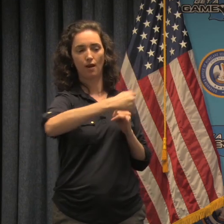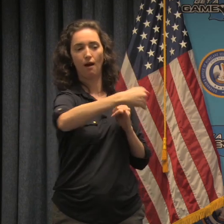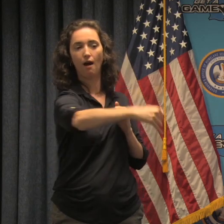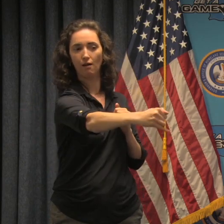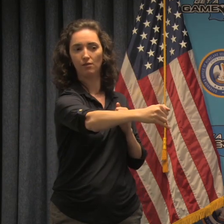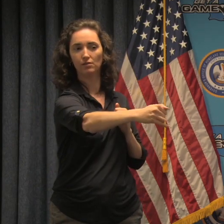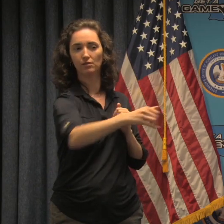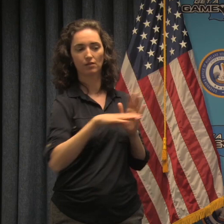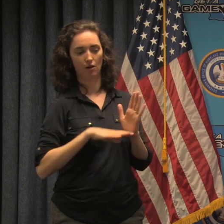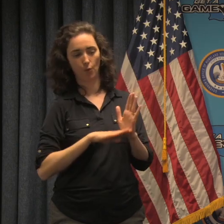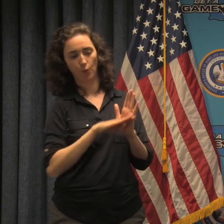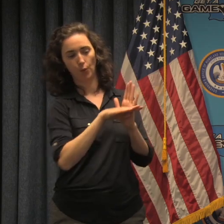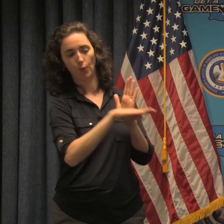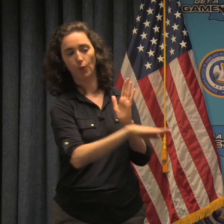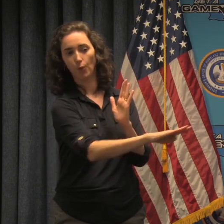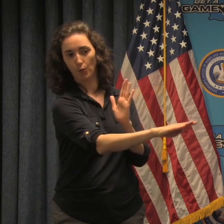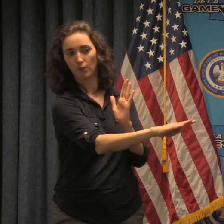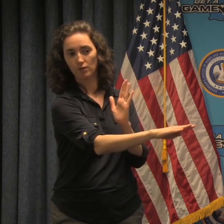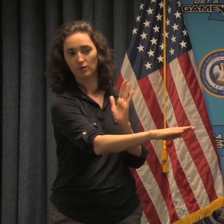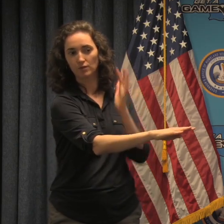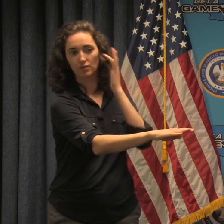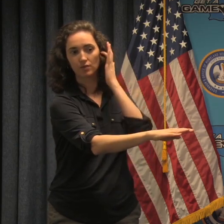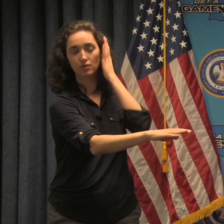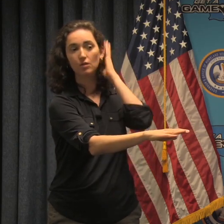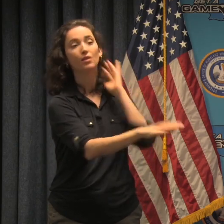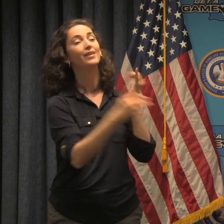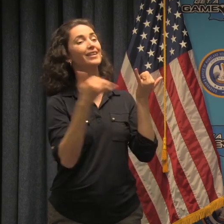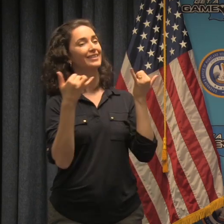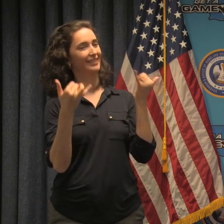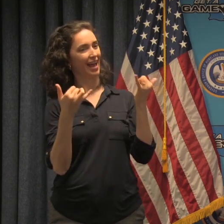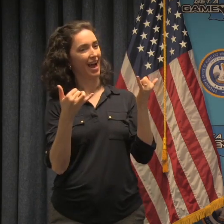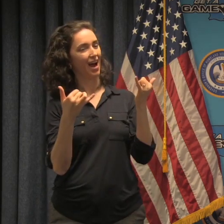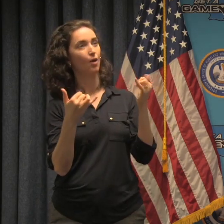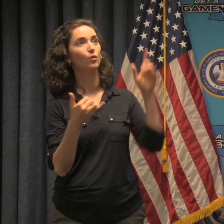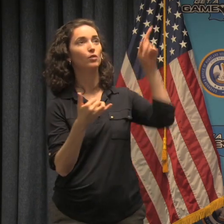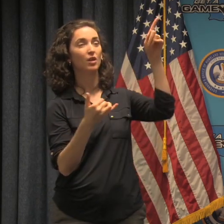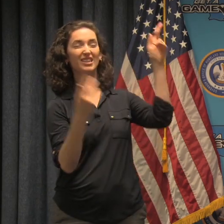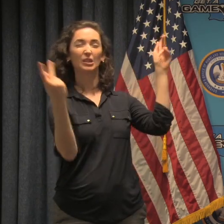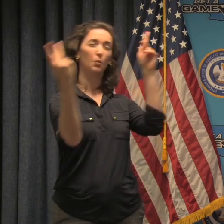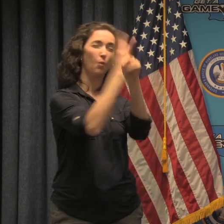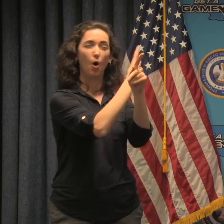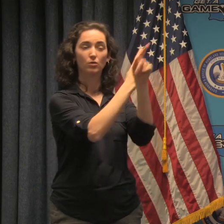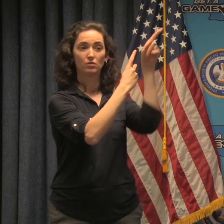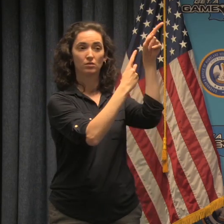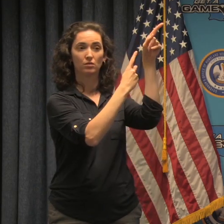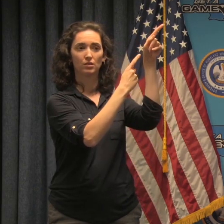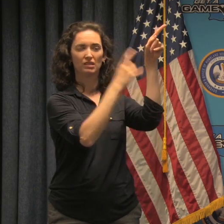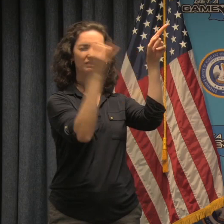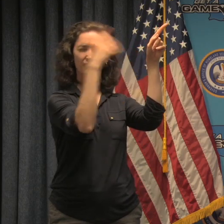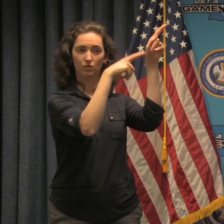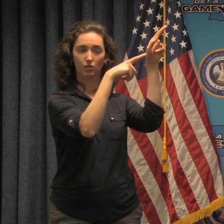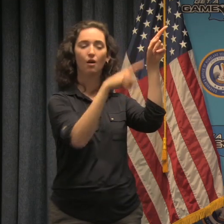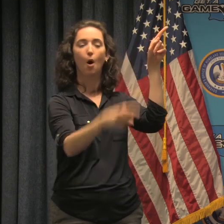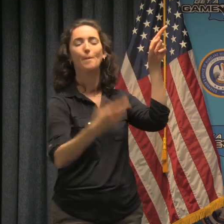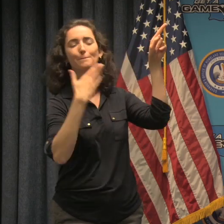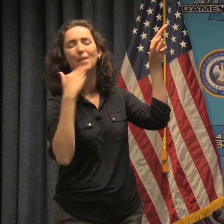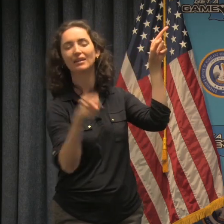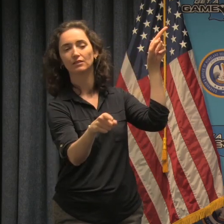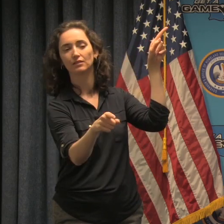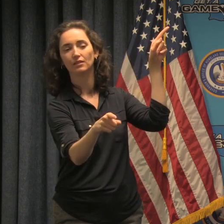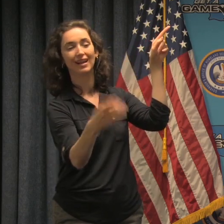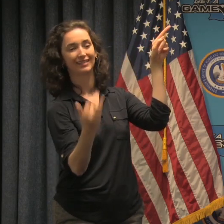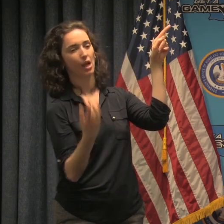And so where we are right now is somewhere between the worst case scenario and the best case scenario. But to the degree we